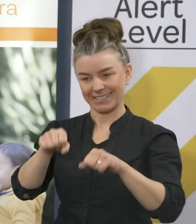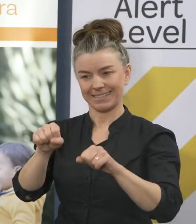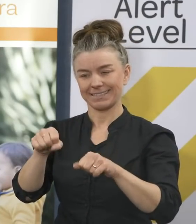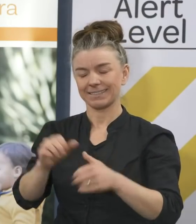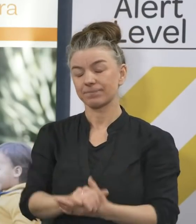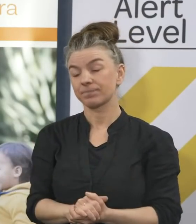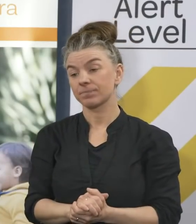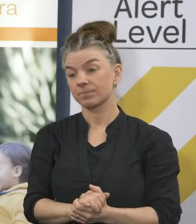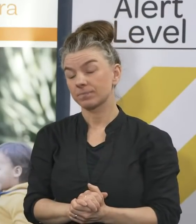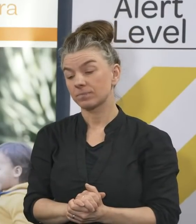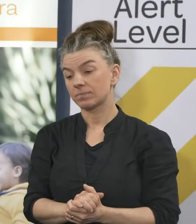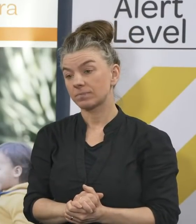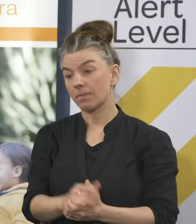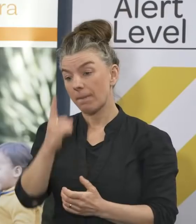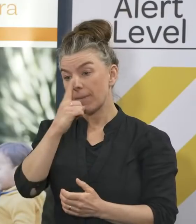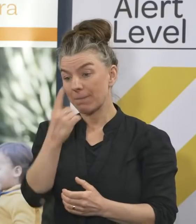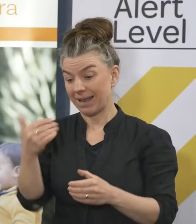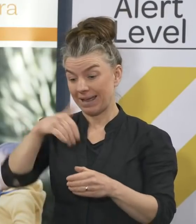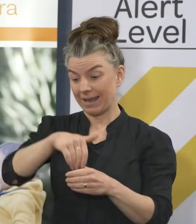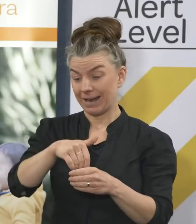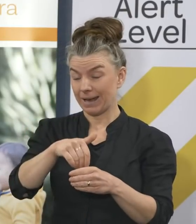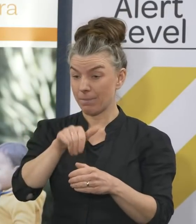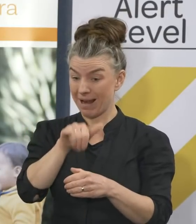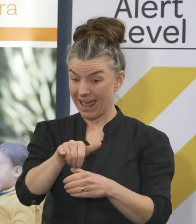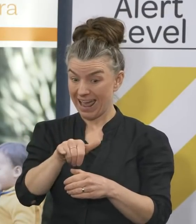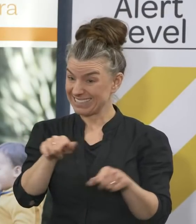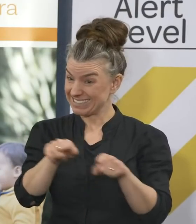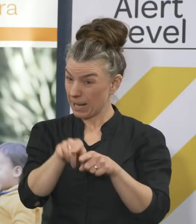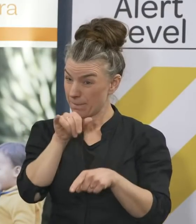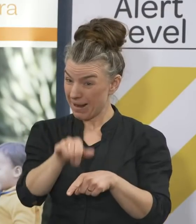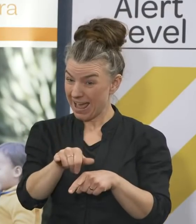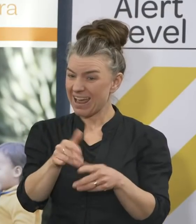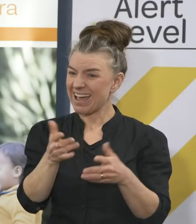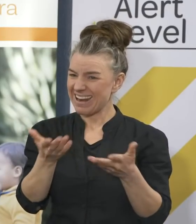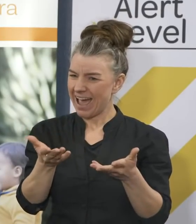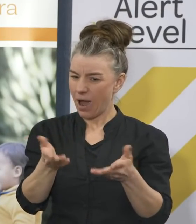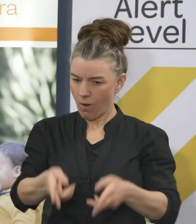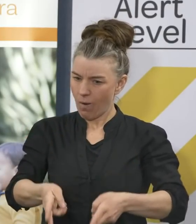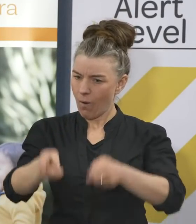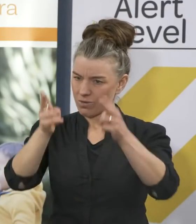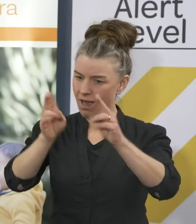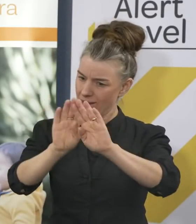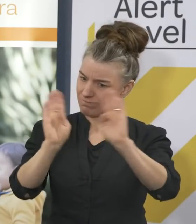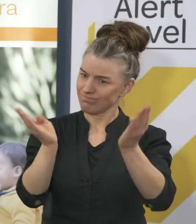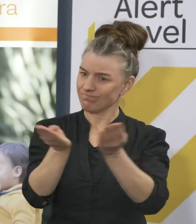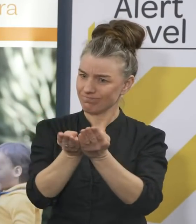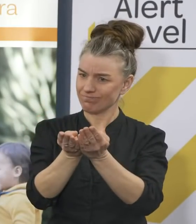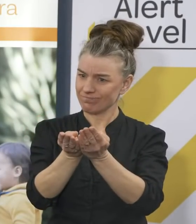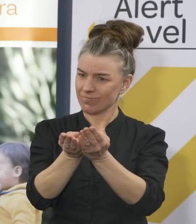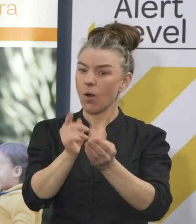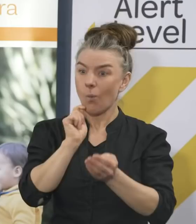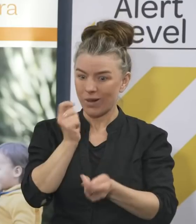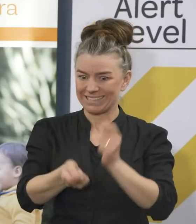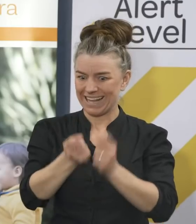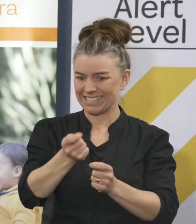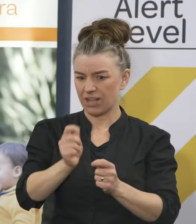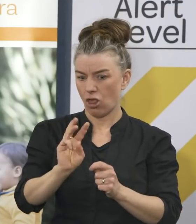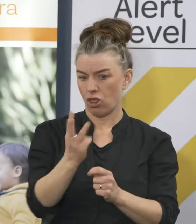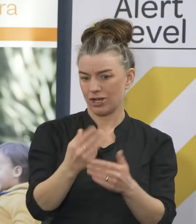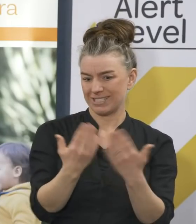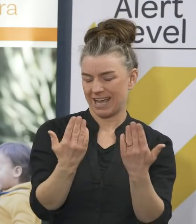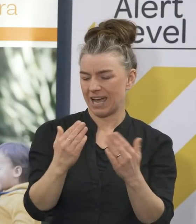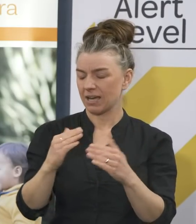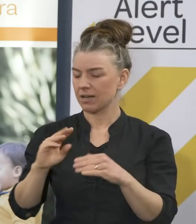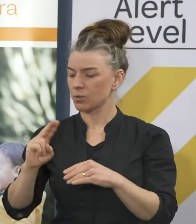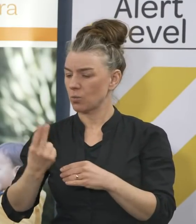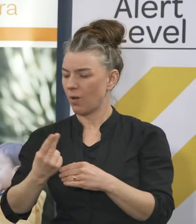everybody who was on the flight is in managed isolation down in Christchurch, so they will receive the day 3 and day 12 testing. Do the